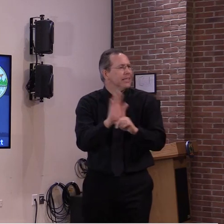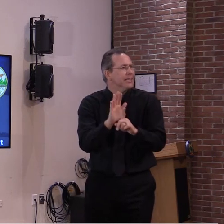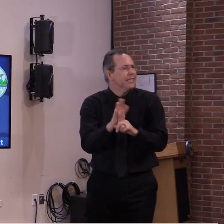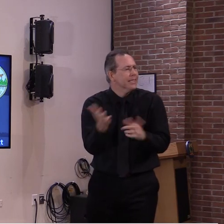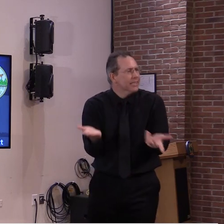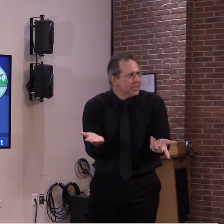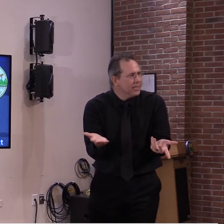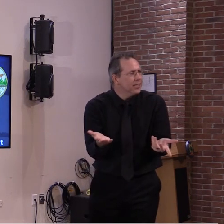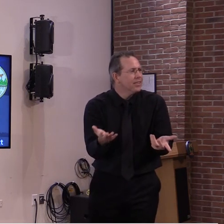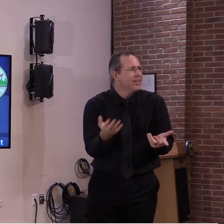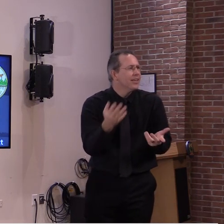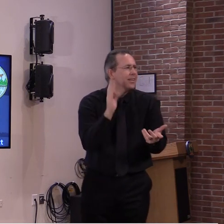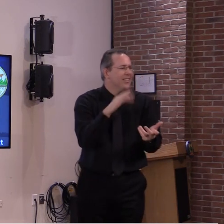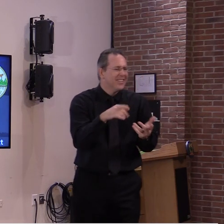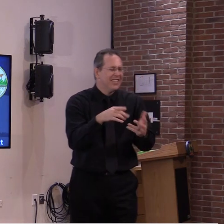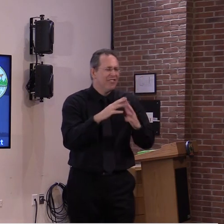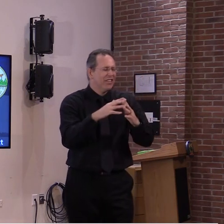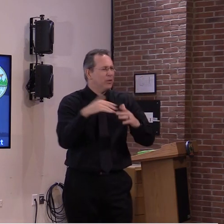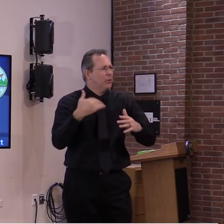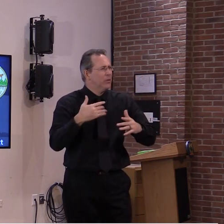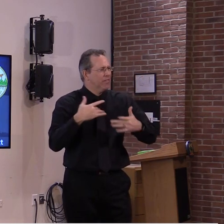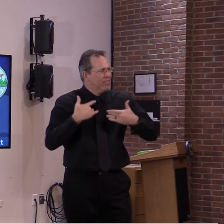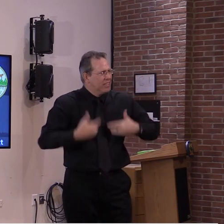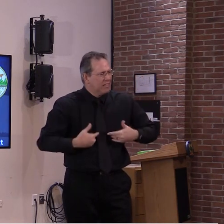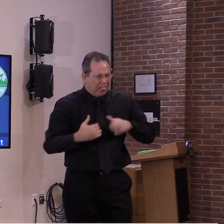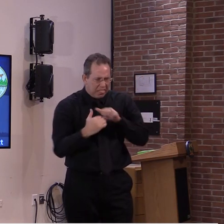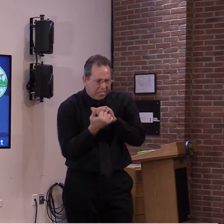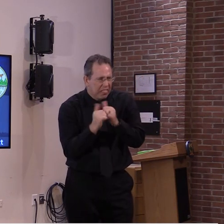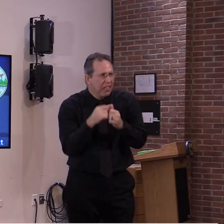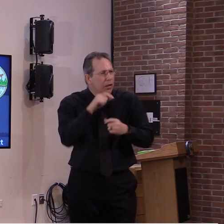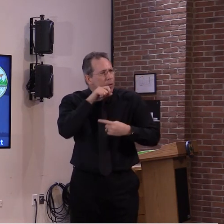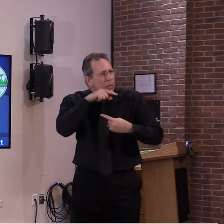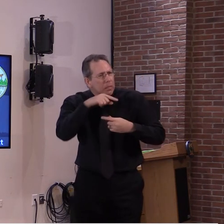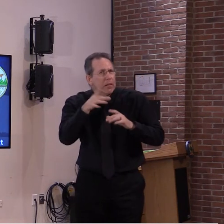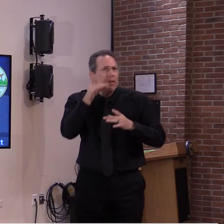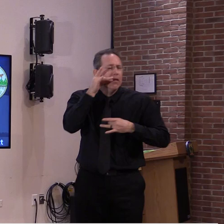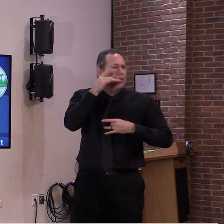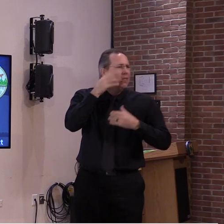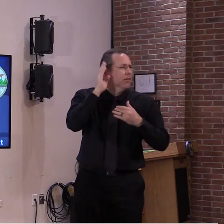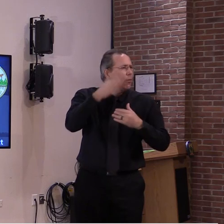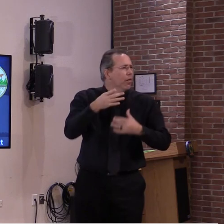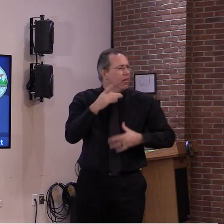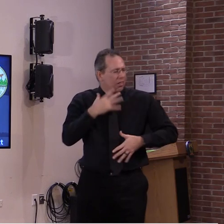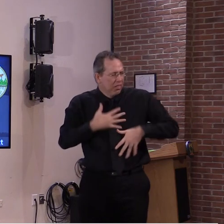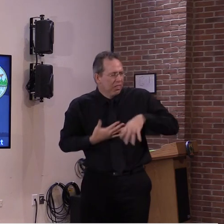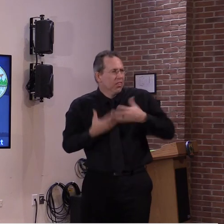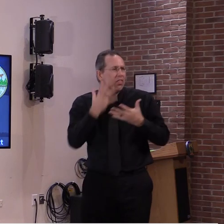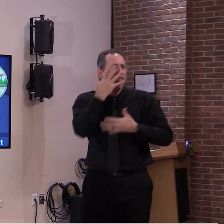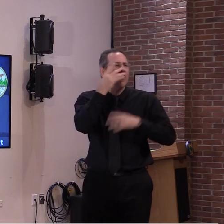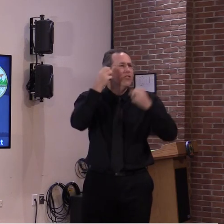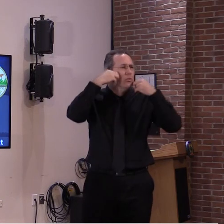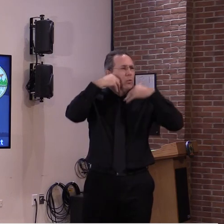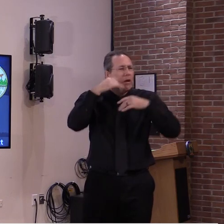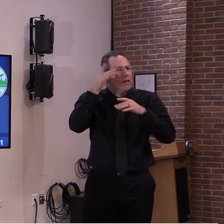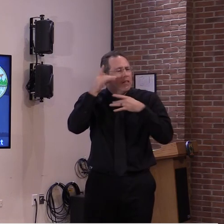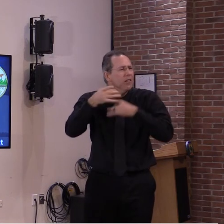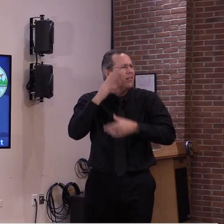close proximity that wrestlers find themselves in engaging in a match.